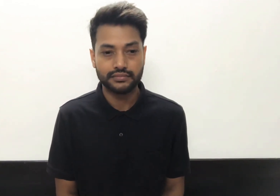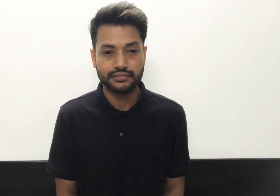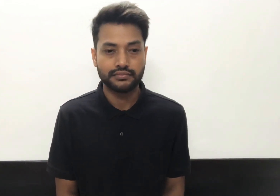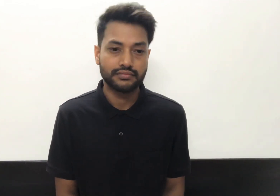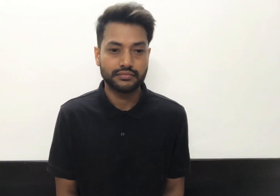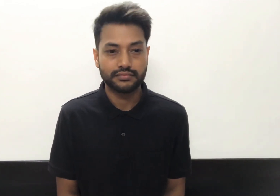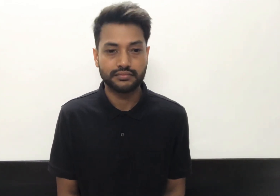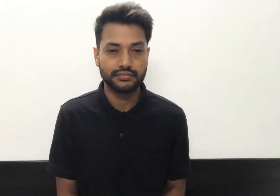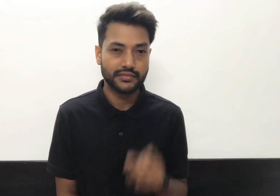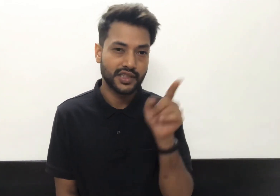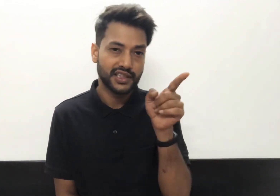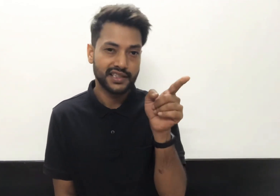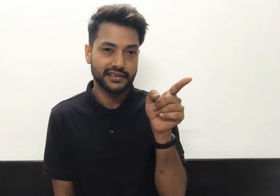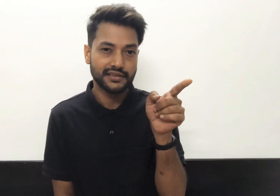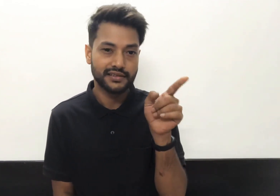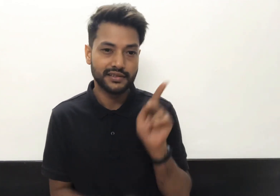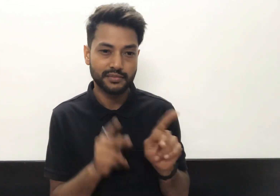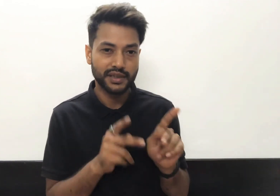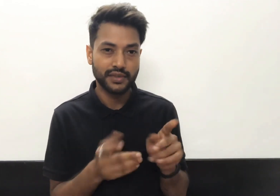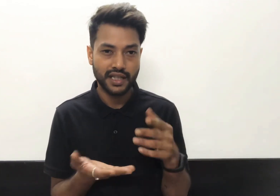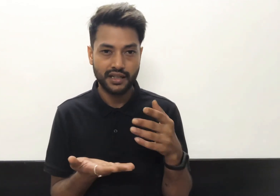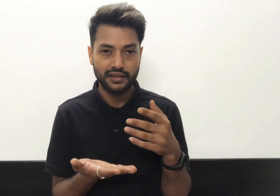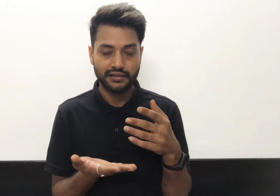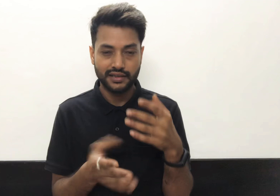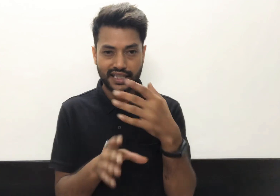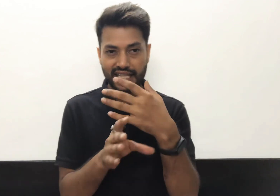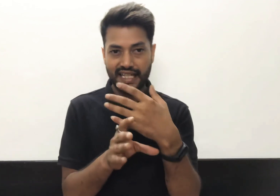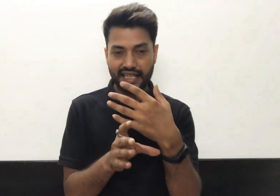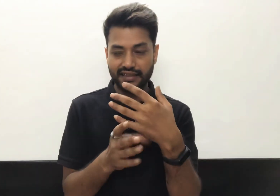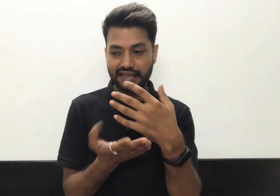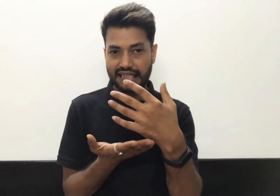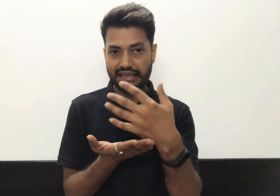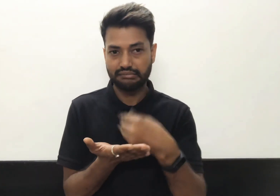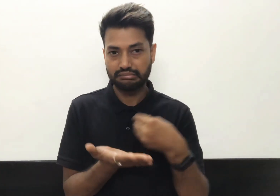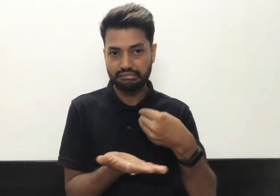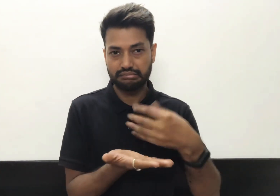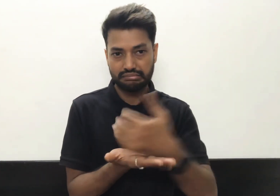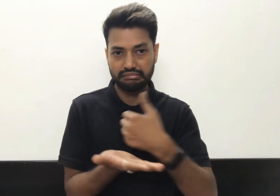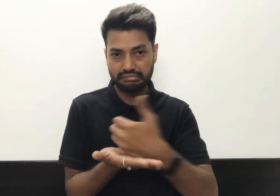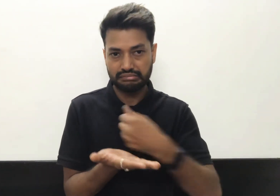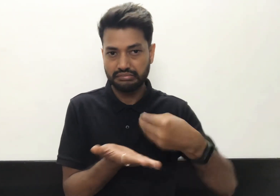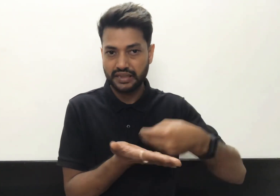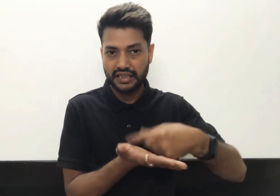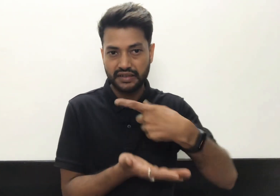these guys taking money from us, but they don't listen to us, they do their own thing.